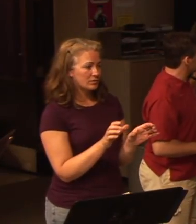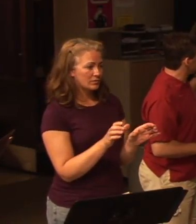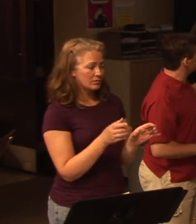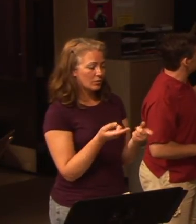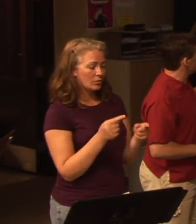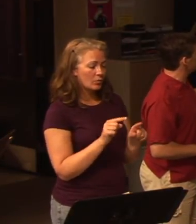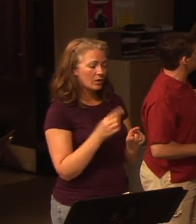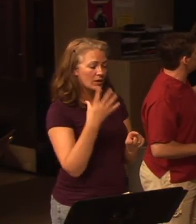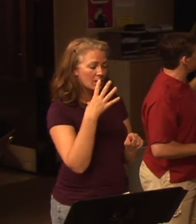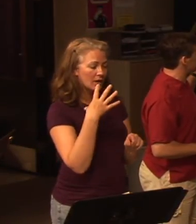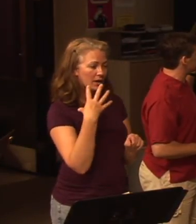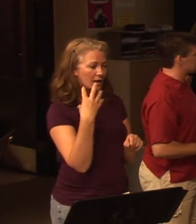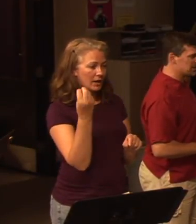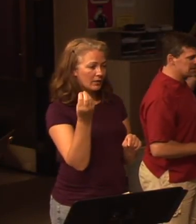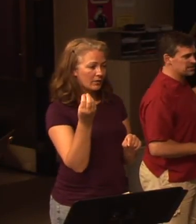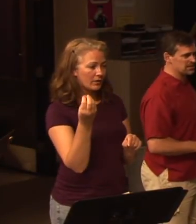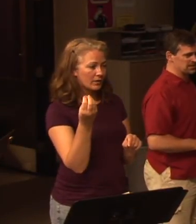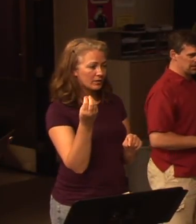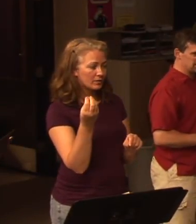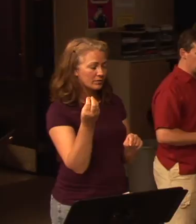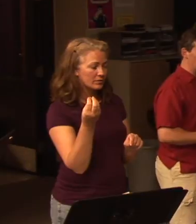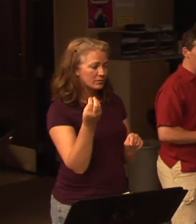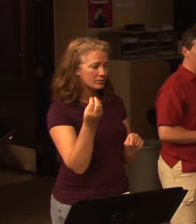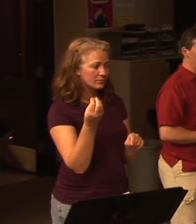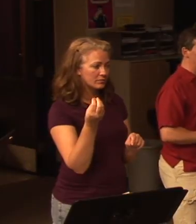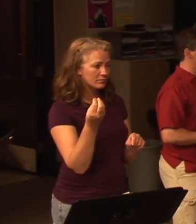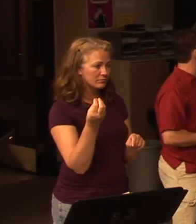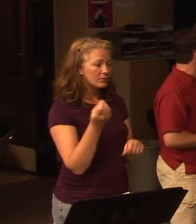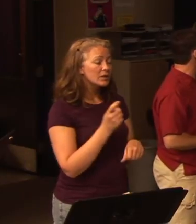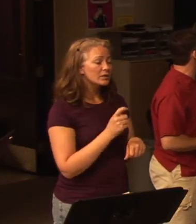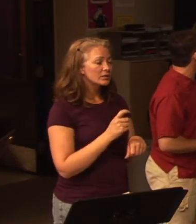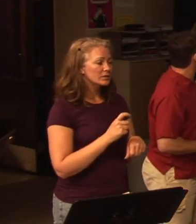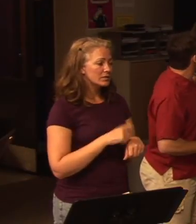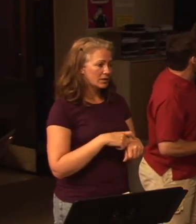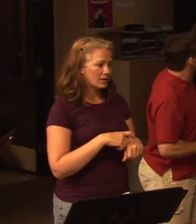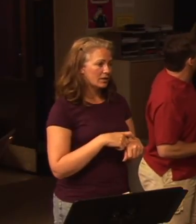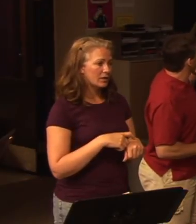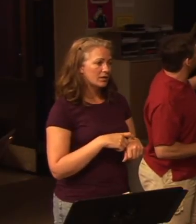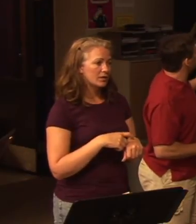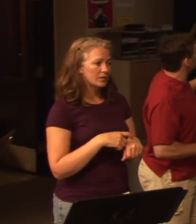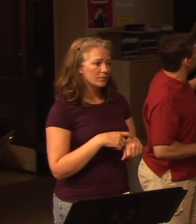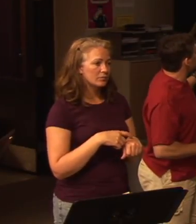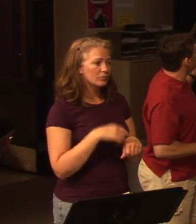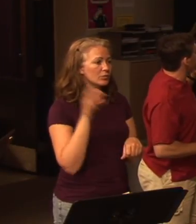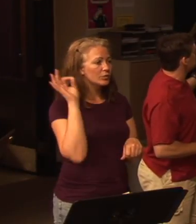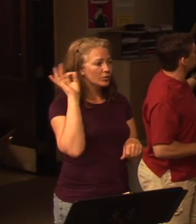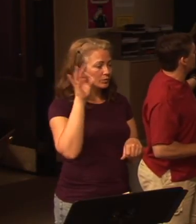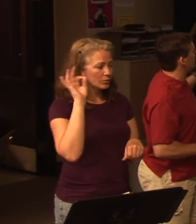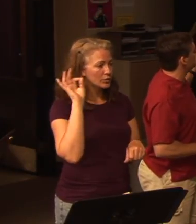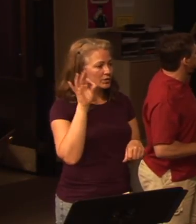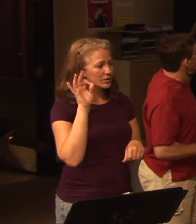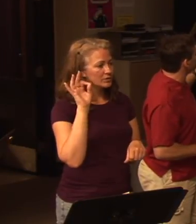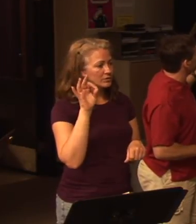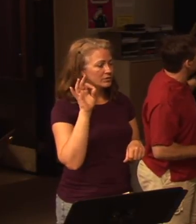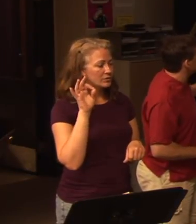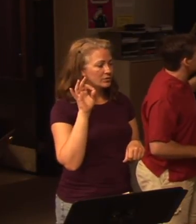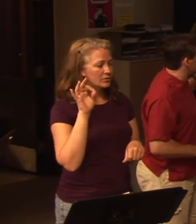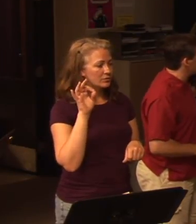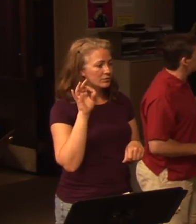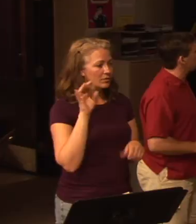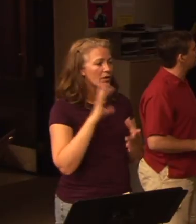is as soon as John is arrested, Jesus like sees this, it's time for him to come out. He starts preaching in the wilderness, preaching the message of God, and he says